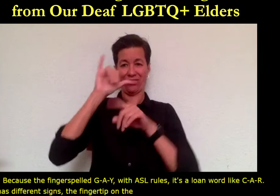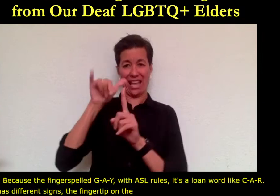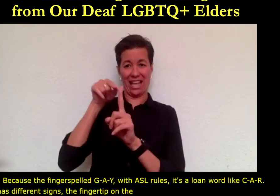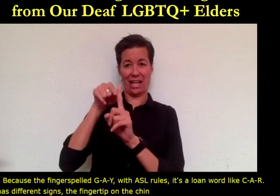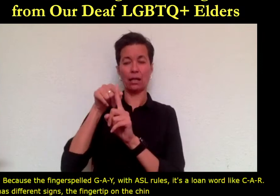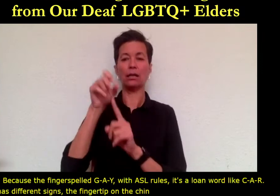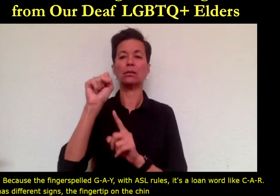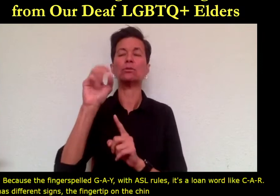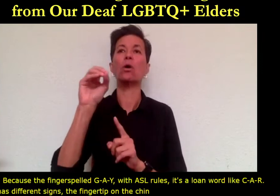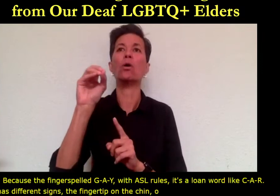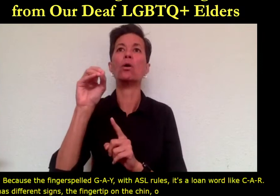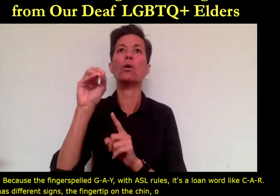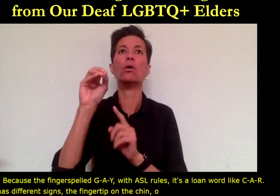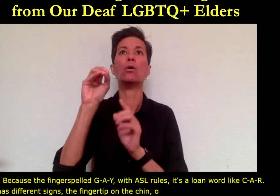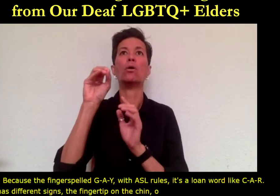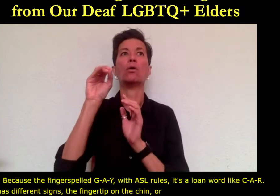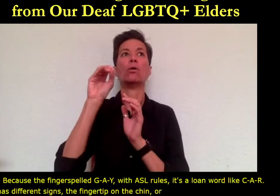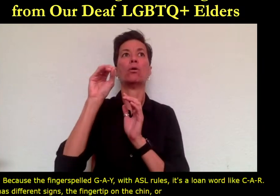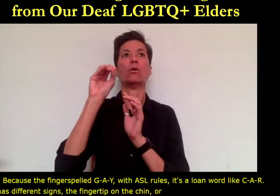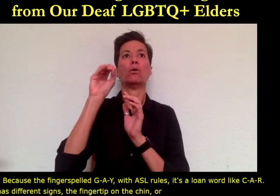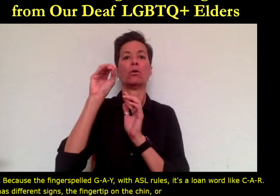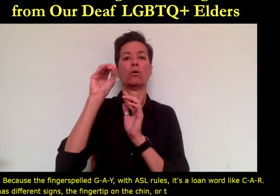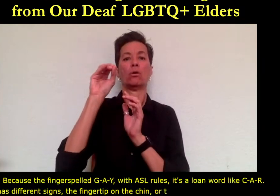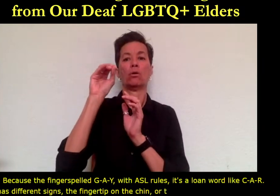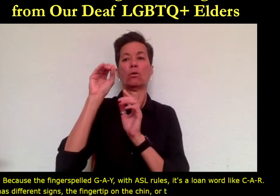the masculine and feminine inside so